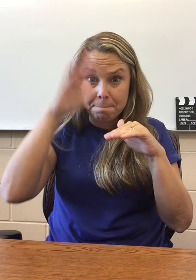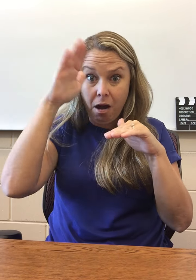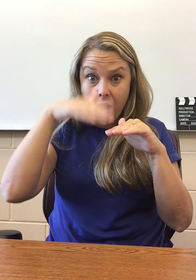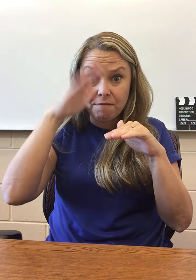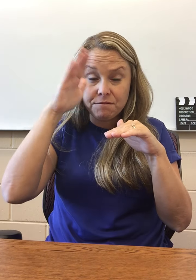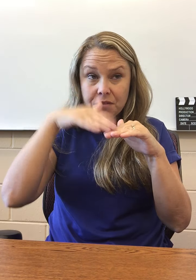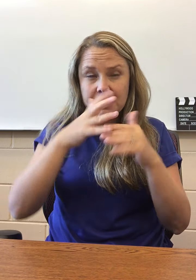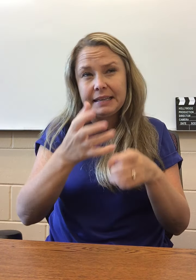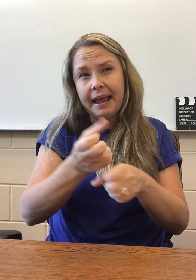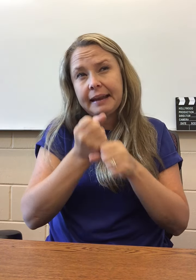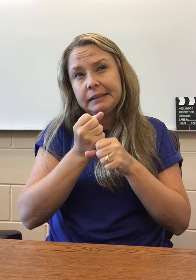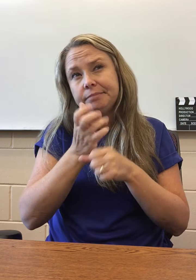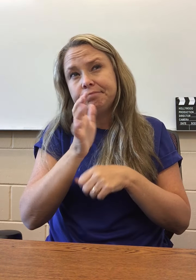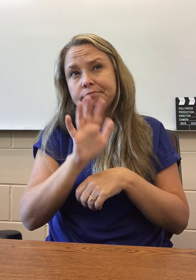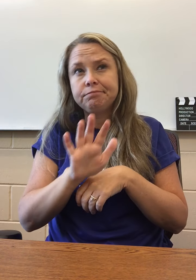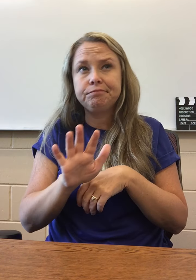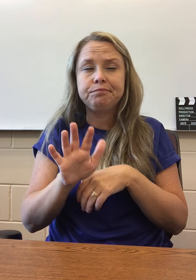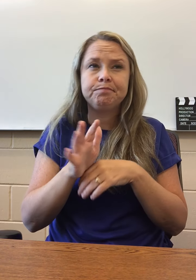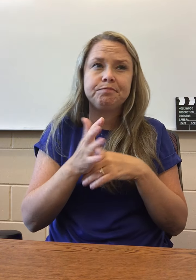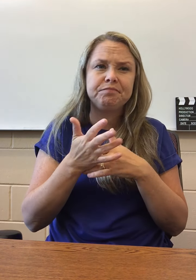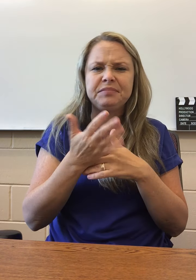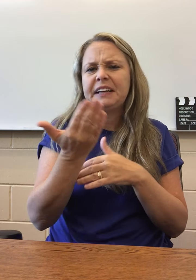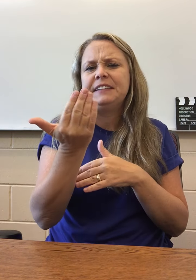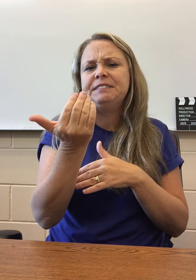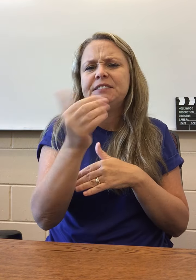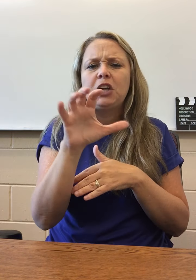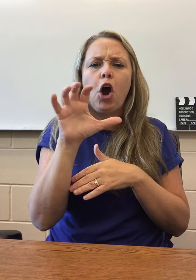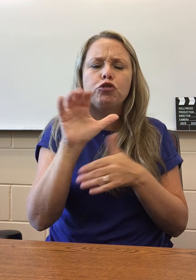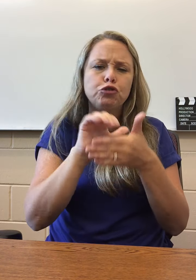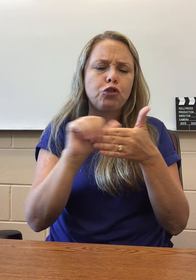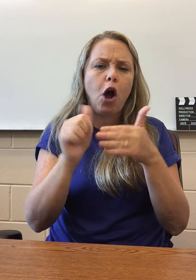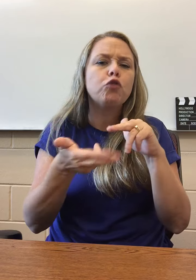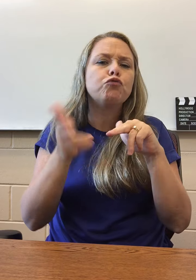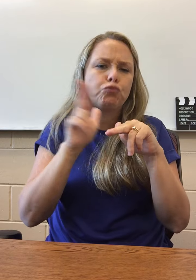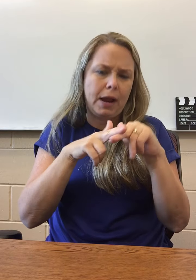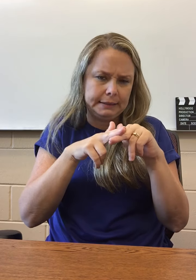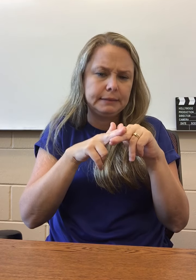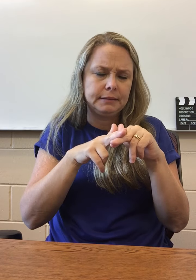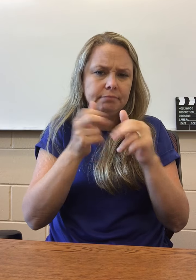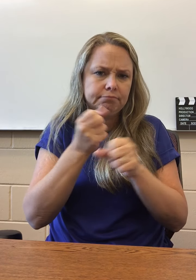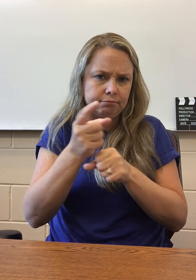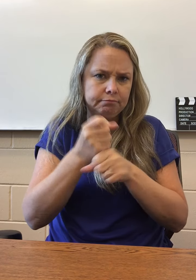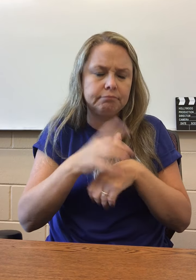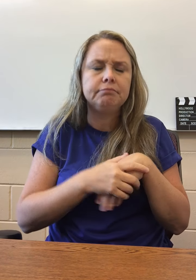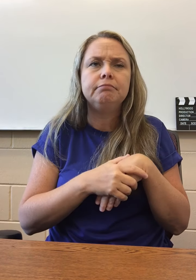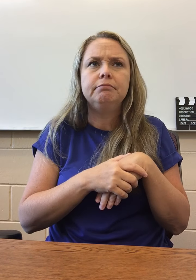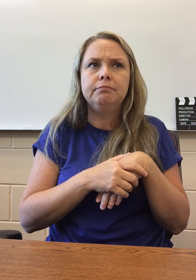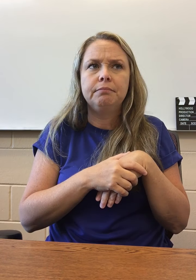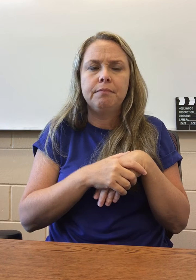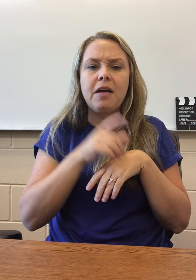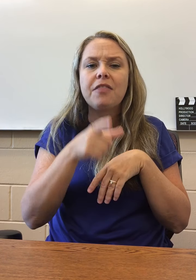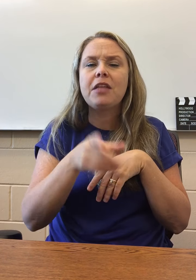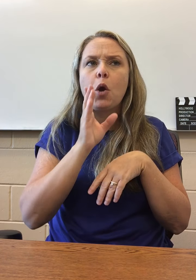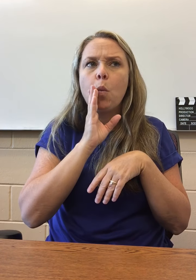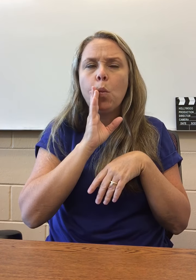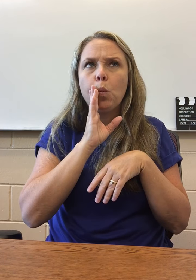getting um a fifteen hundred dollar raise in recurring funds meaning that there would be uh eight hundred